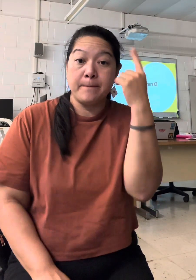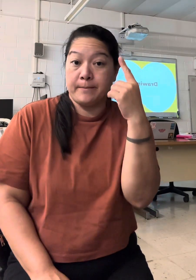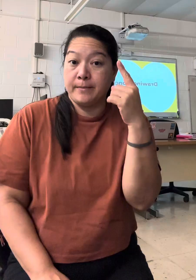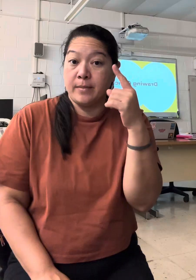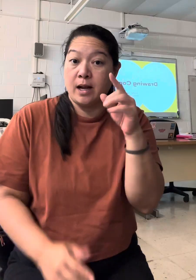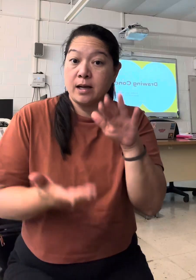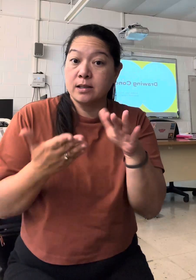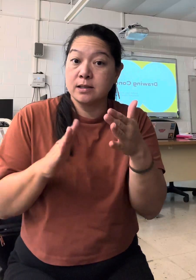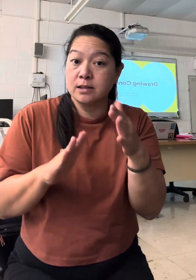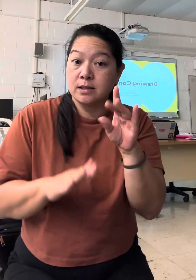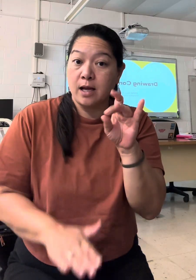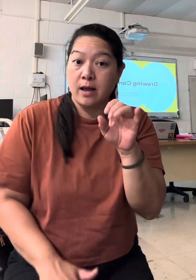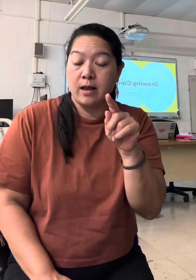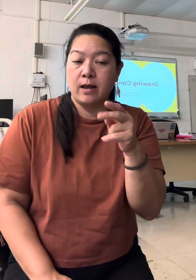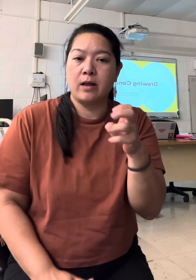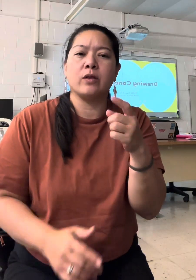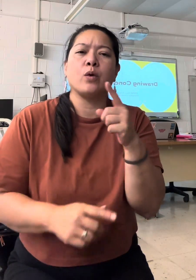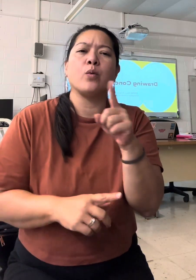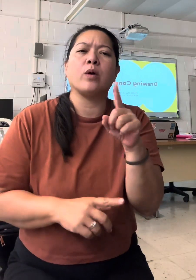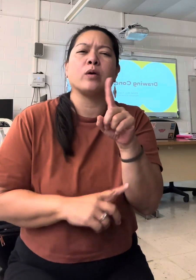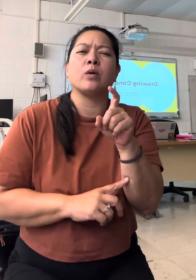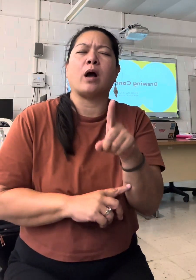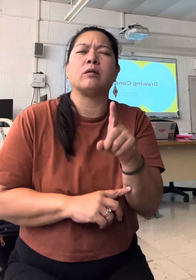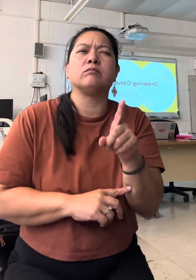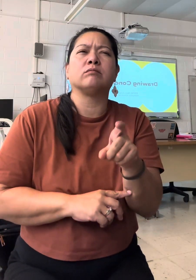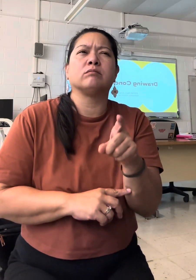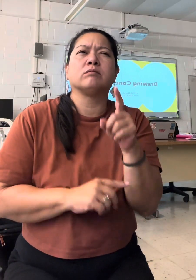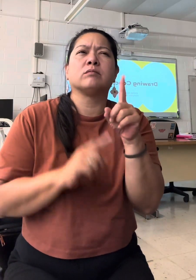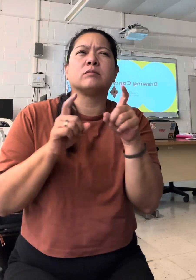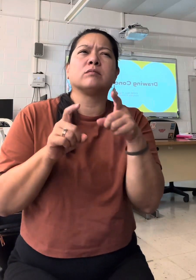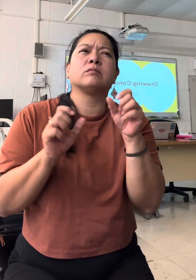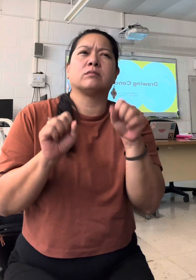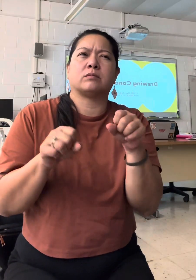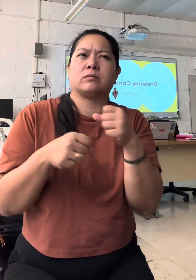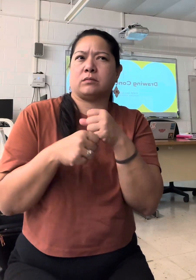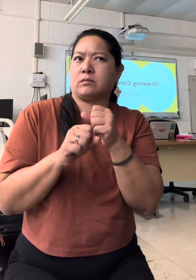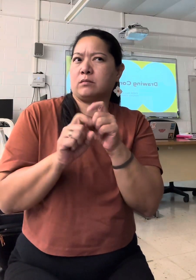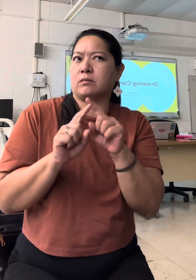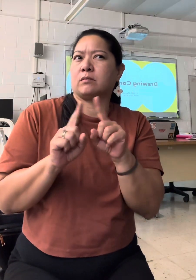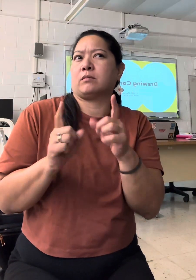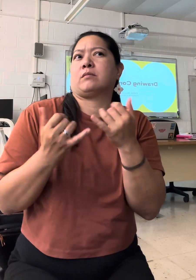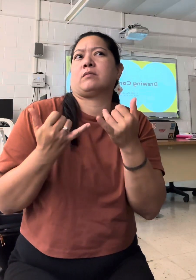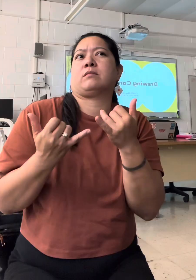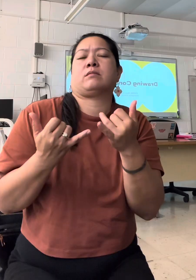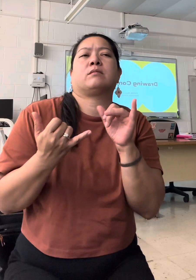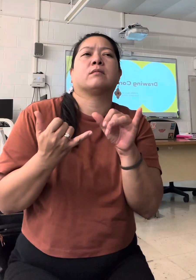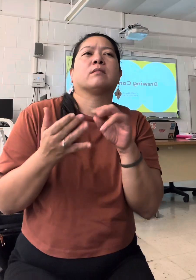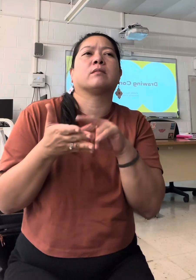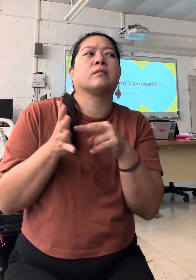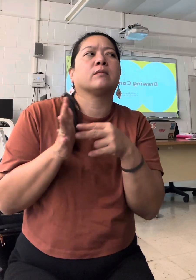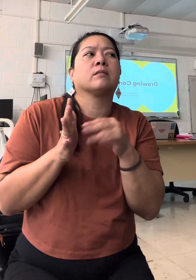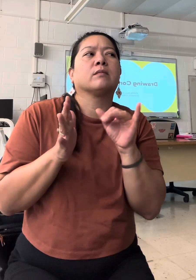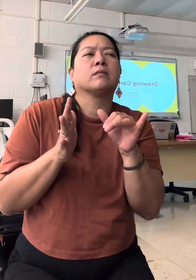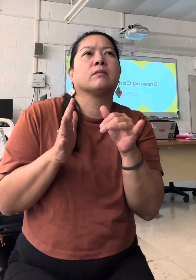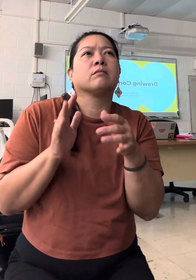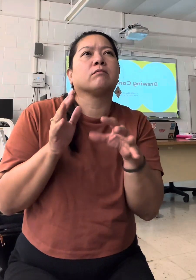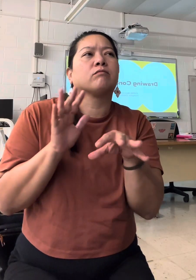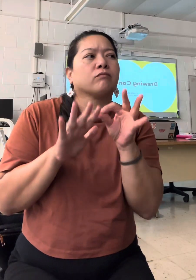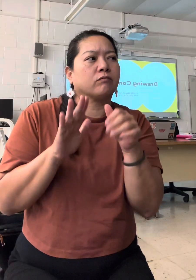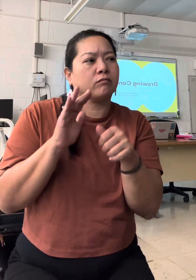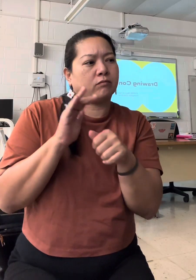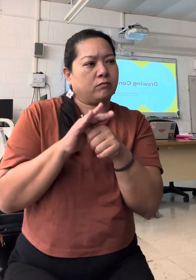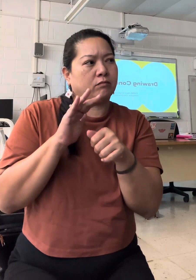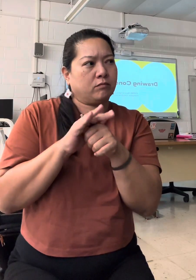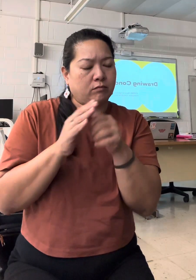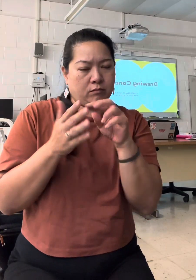play? One of the questions asked you, can you make an inference? Right, that means can you find the hidden meaning using